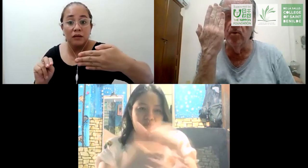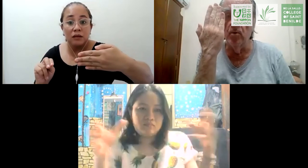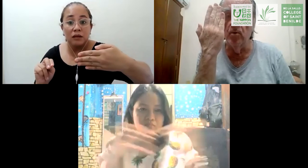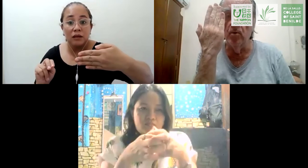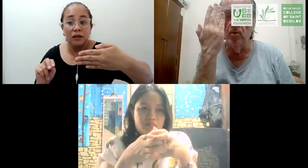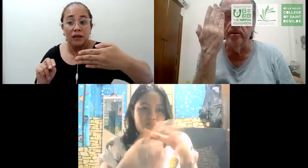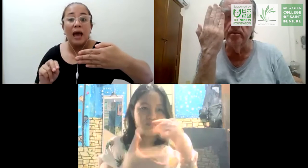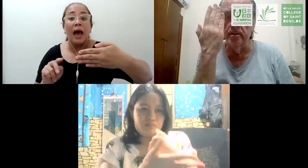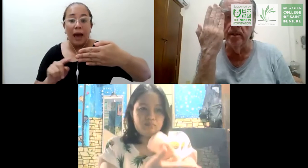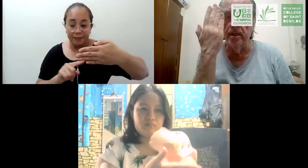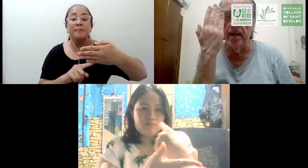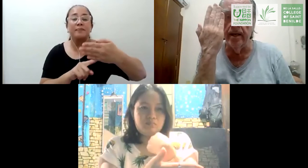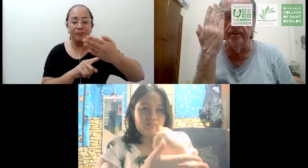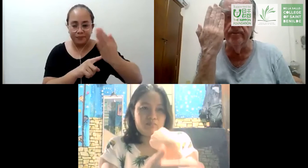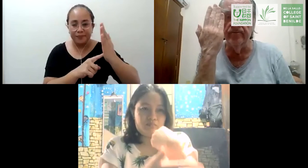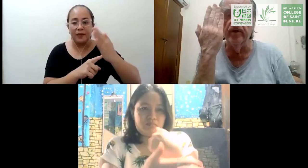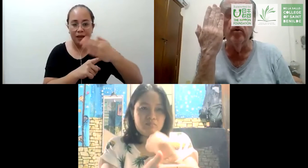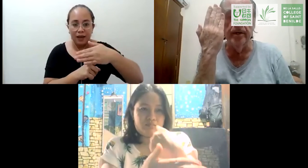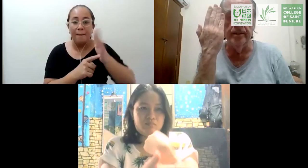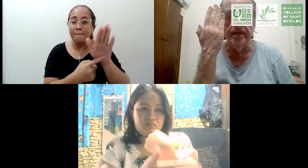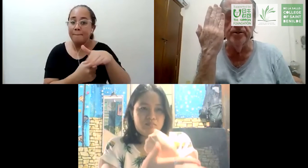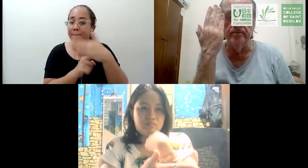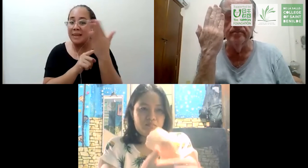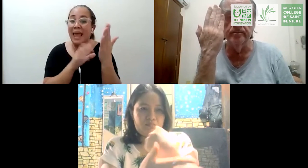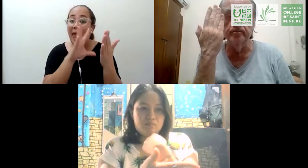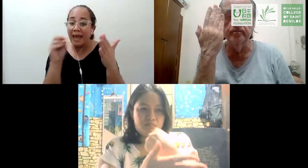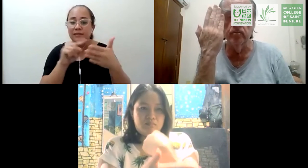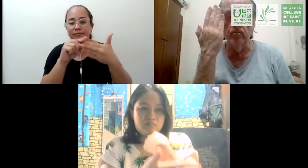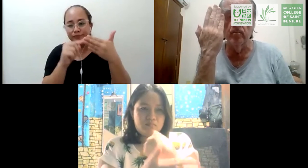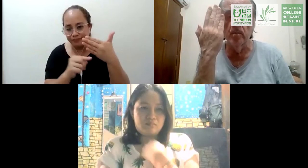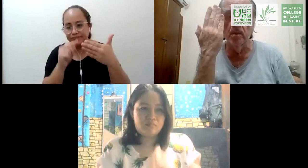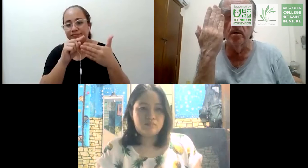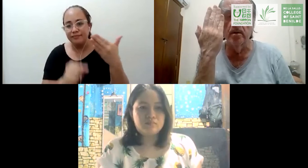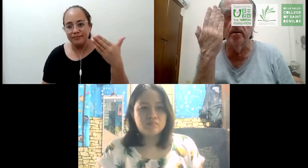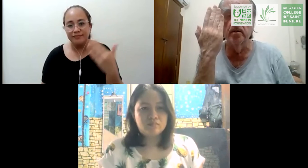Palm orientation Orientation. and finger orientation.